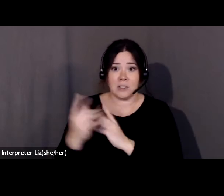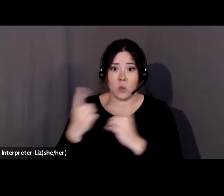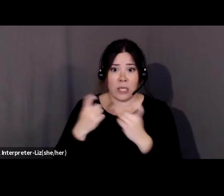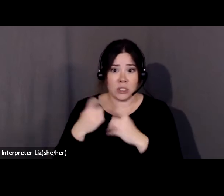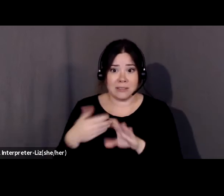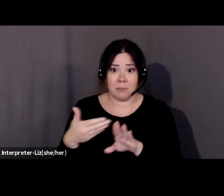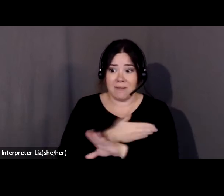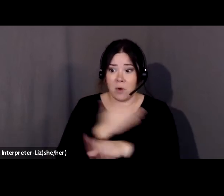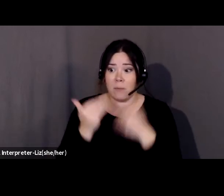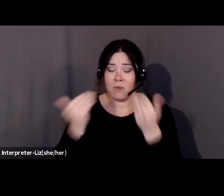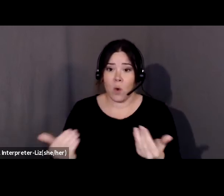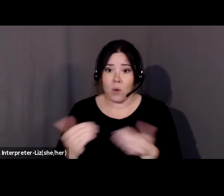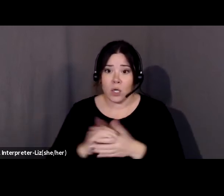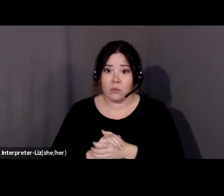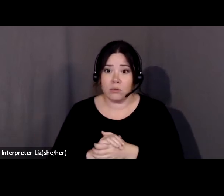moving forward.